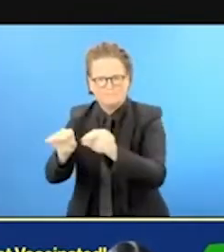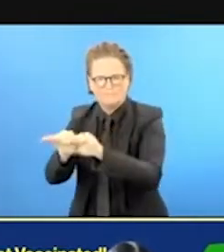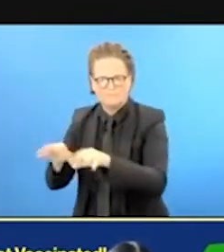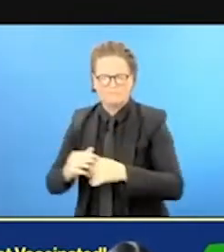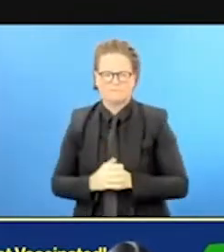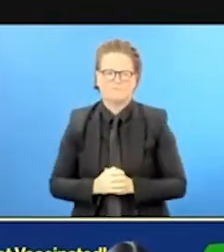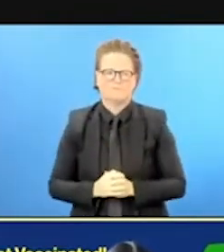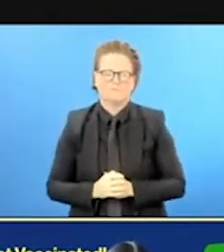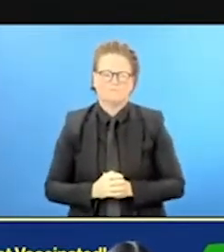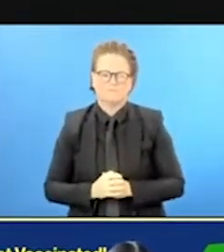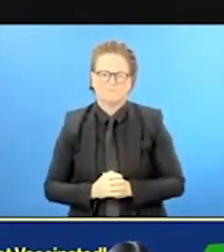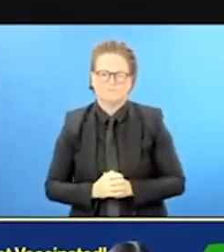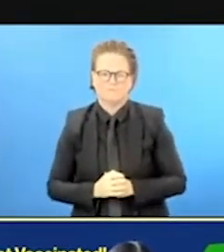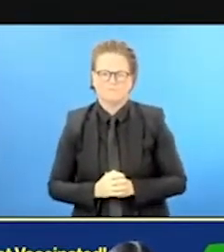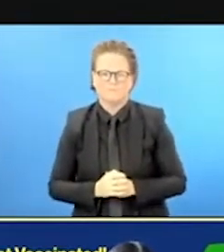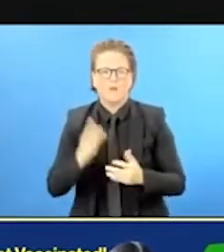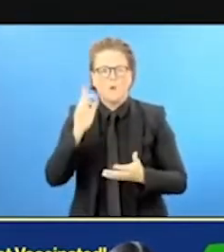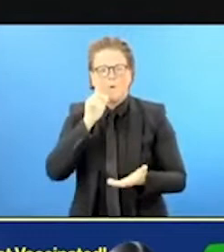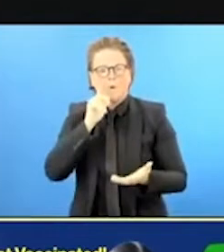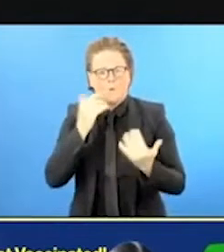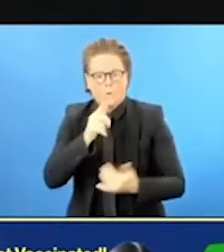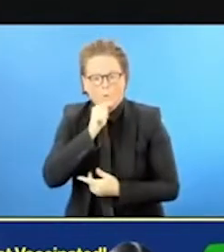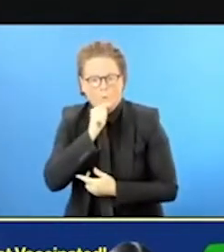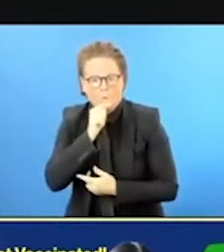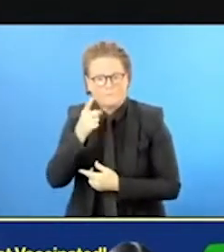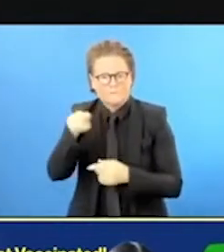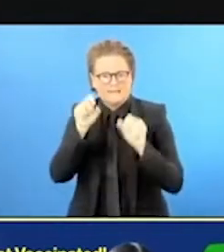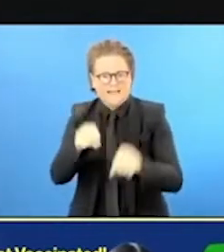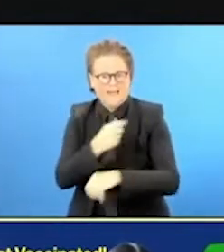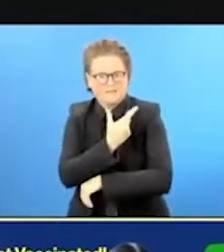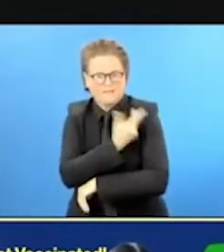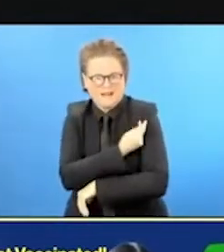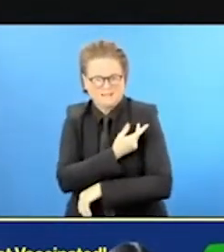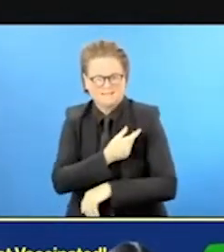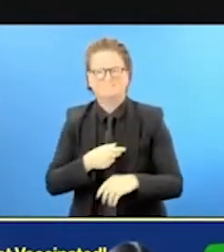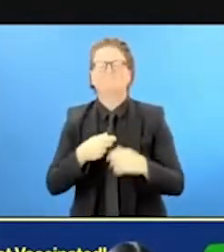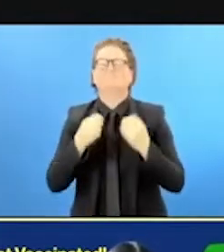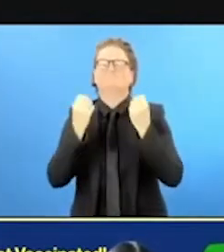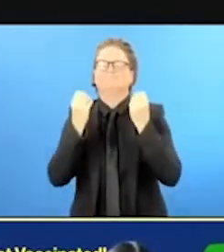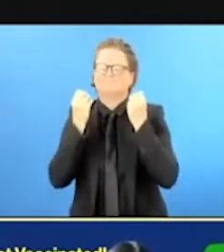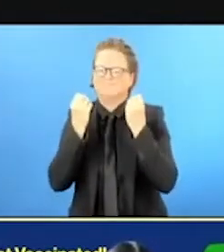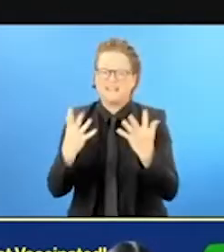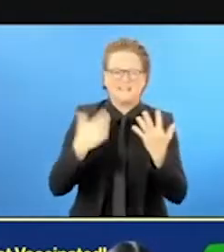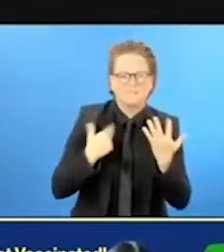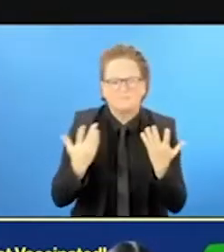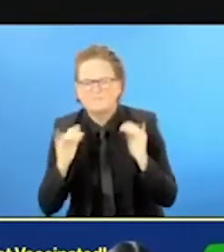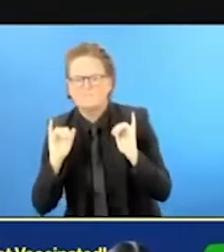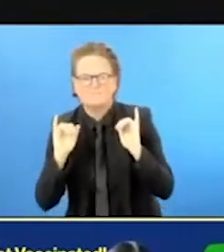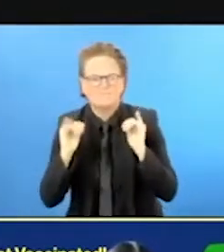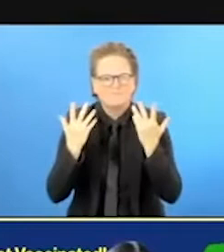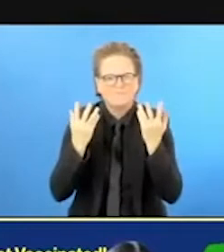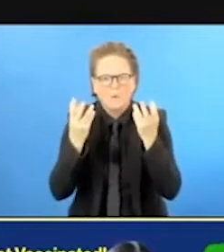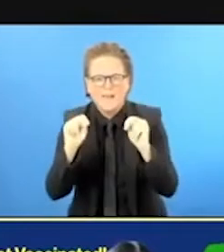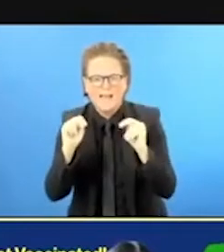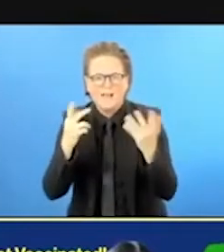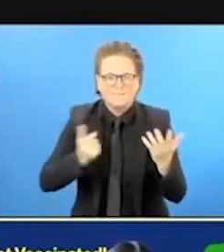So a lot of people want to know, when can they get vaccinated? As mentioned, people are eligible for vaccine based on the